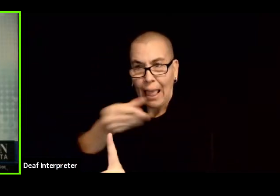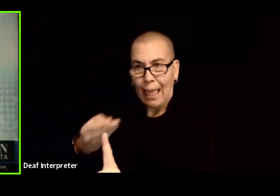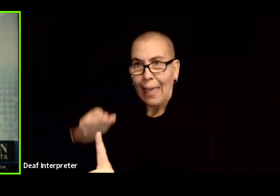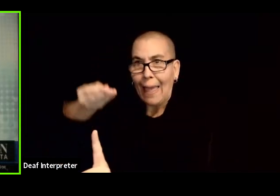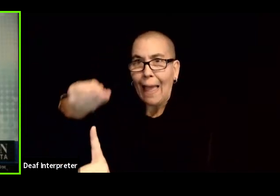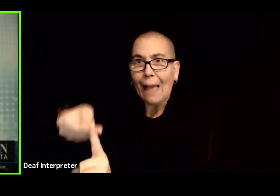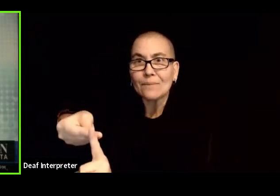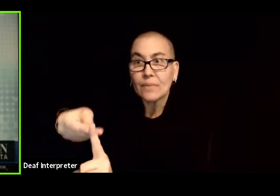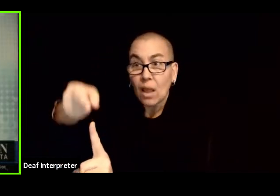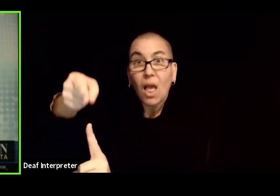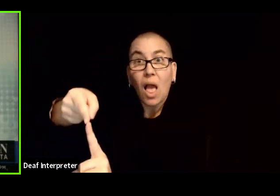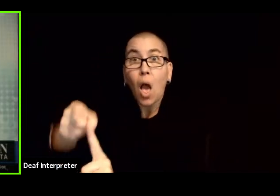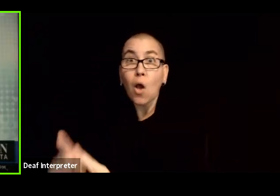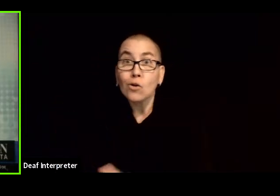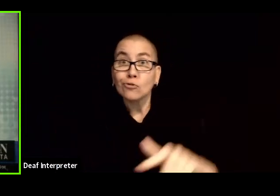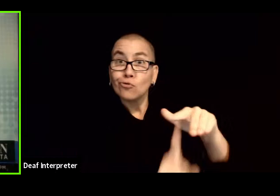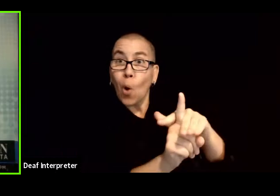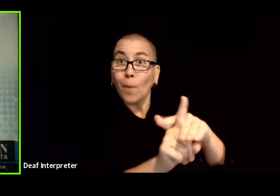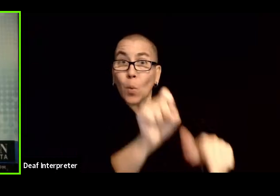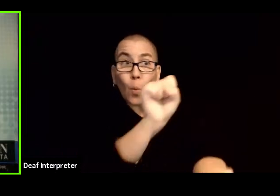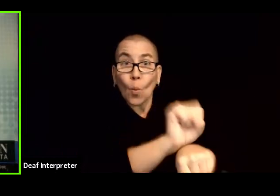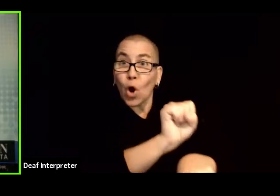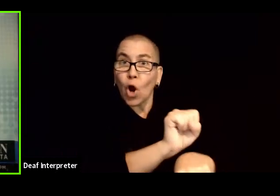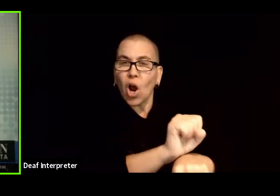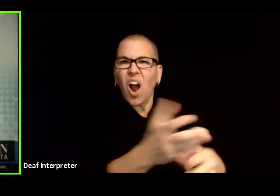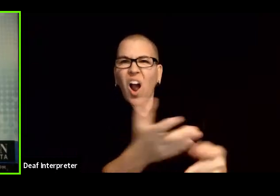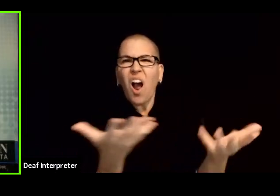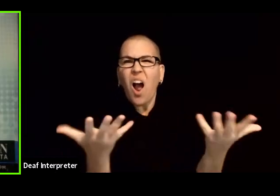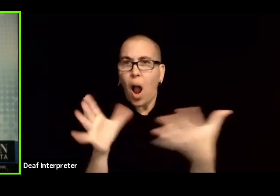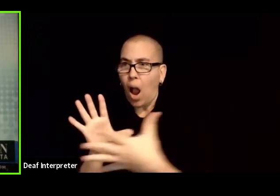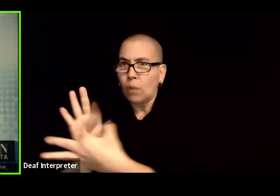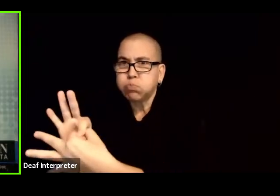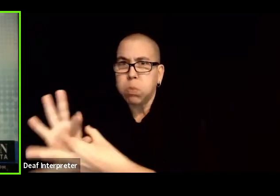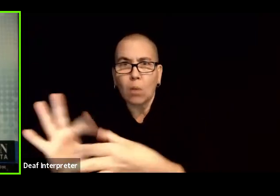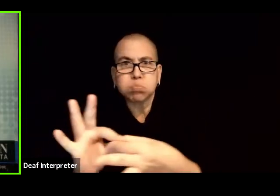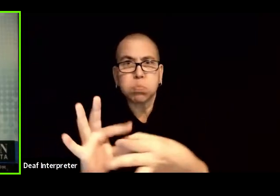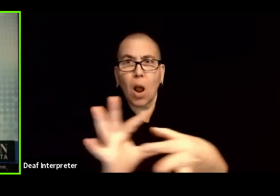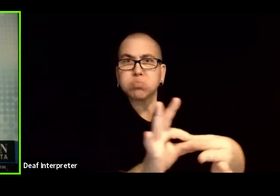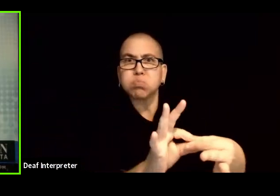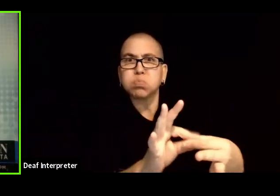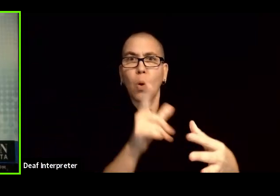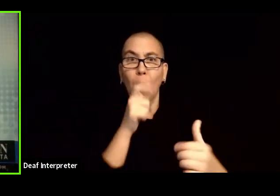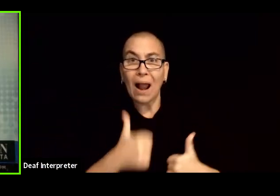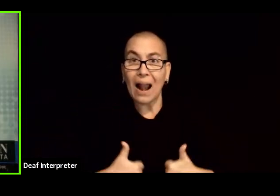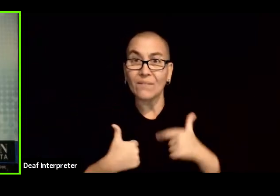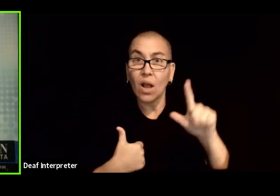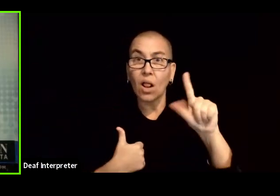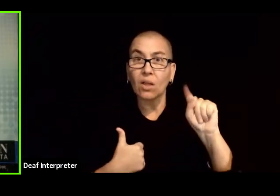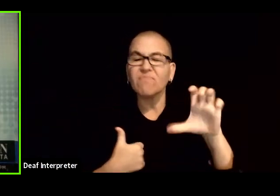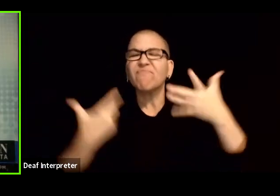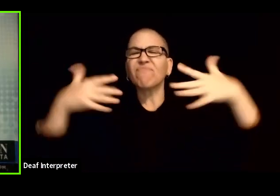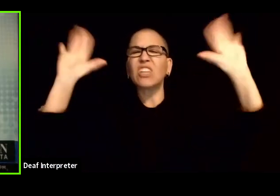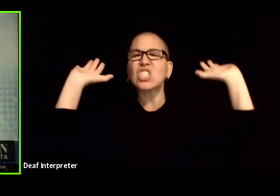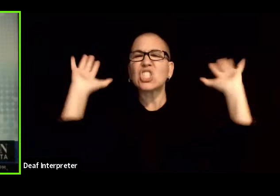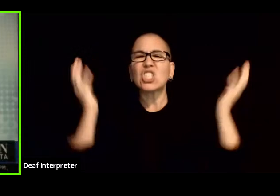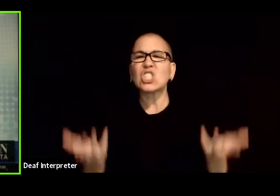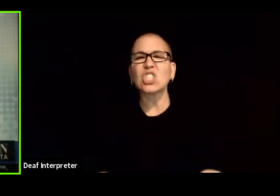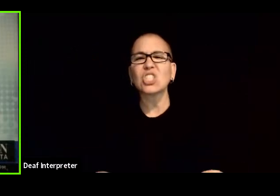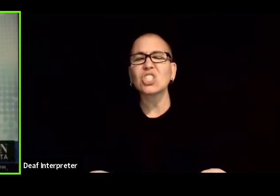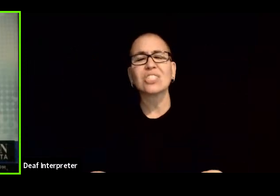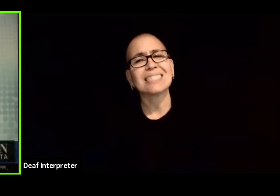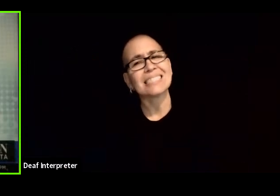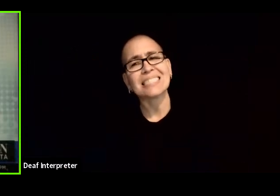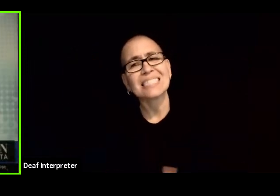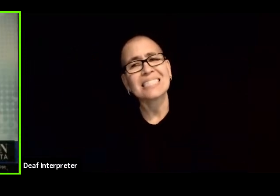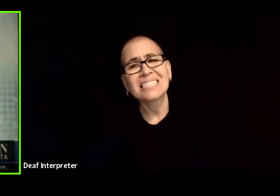someone they don't know who works in long-term care. This issue of protecting our healthcare workers and our long-term care workers in